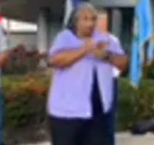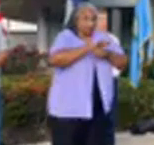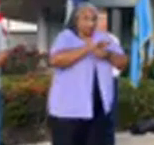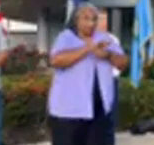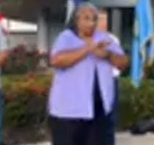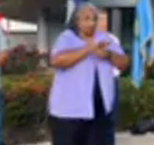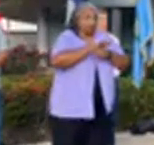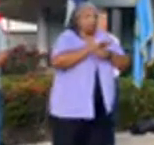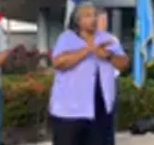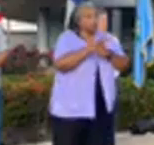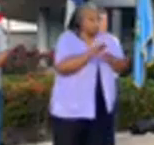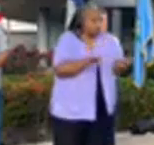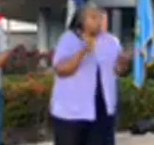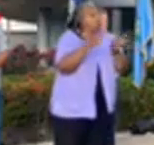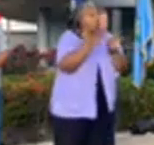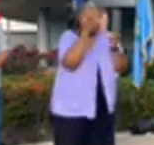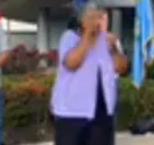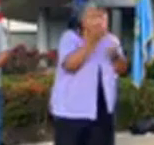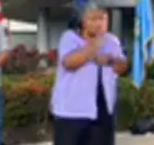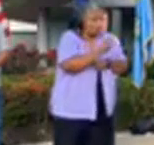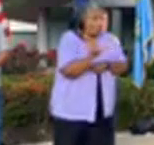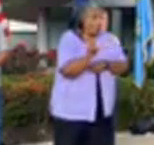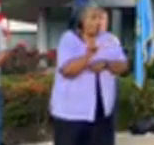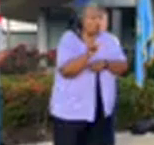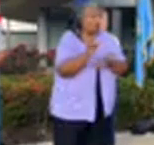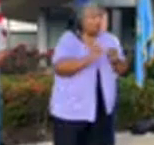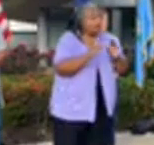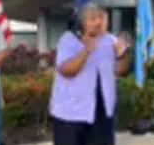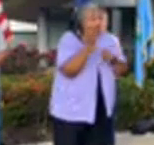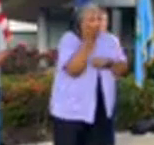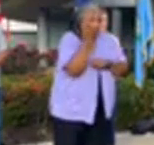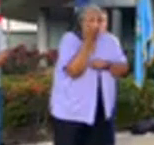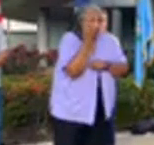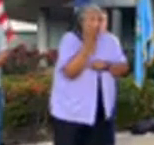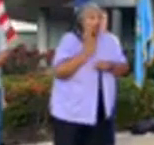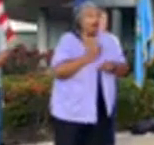very important information for everyone to understand. Our region,